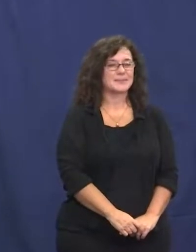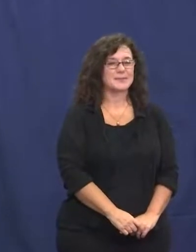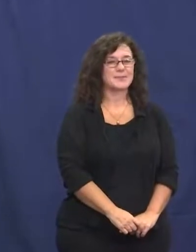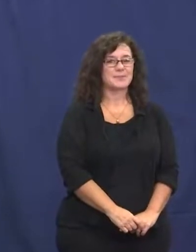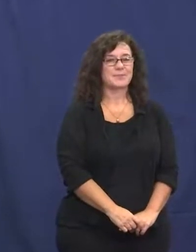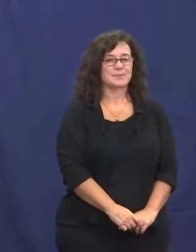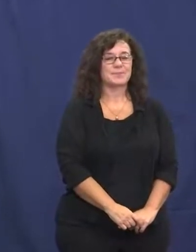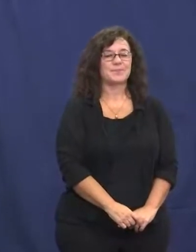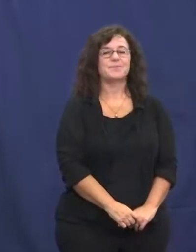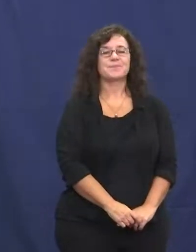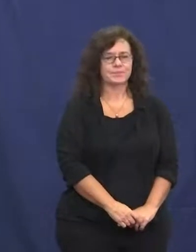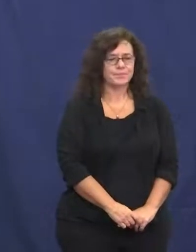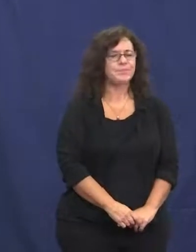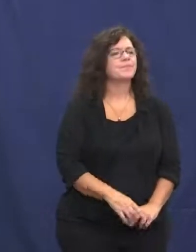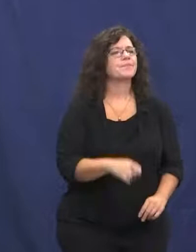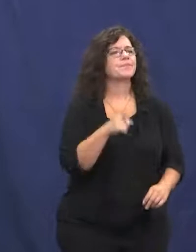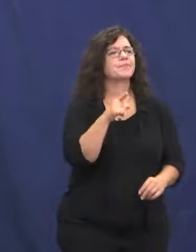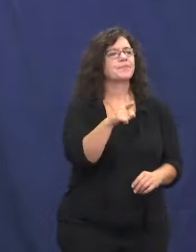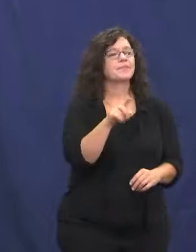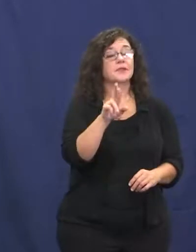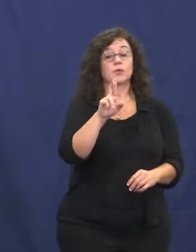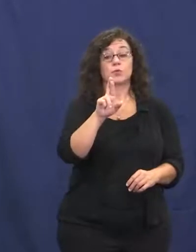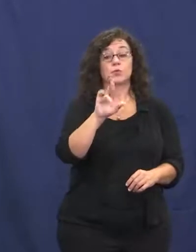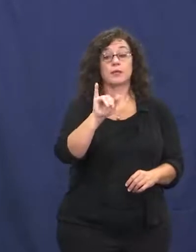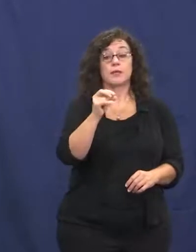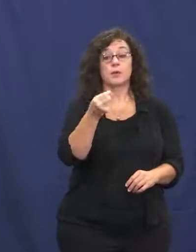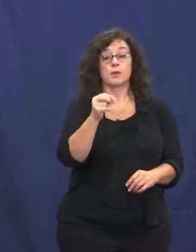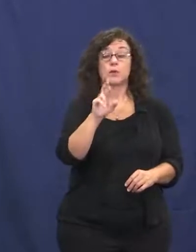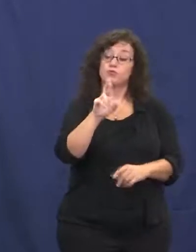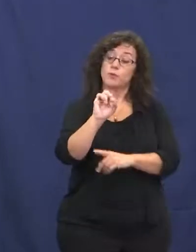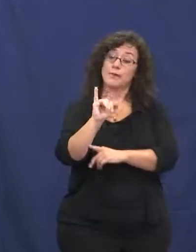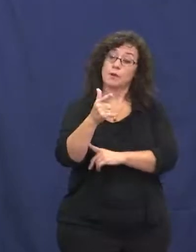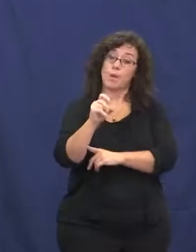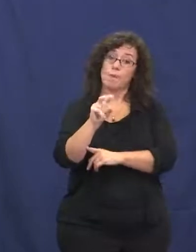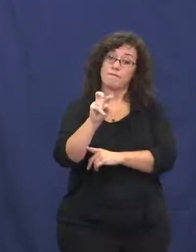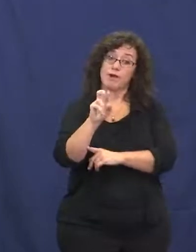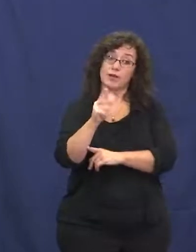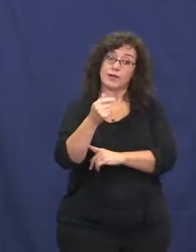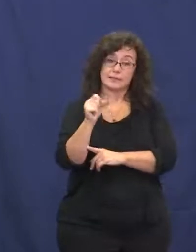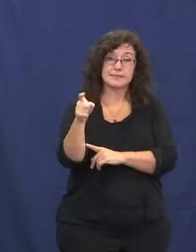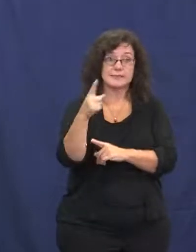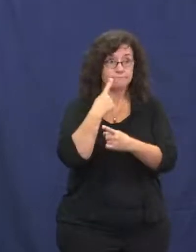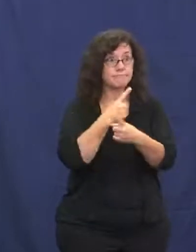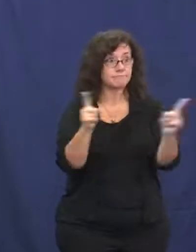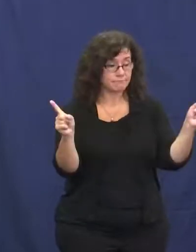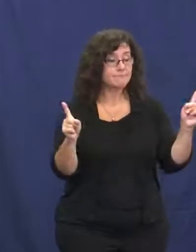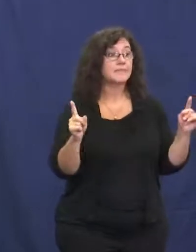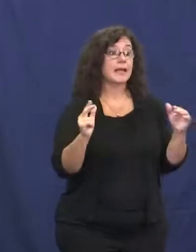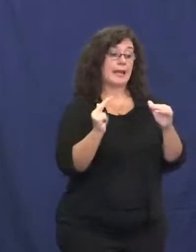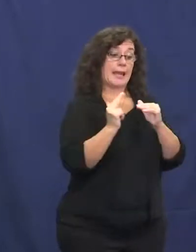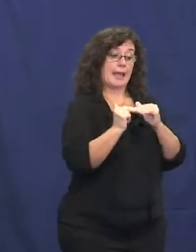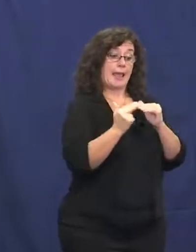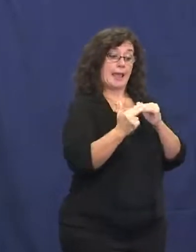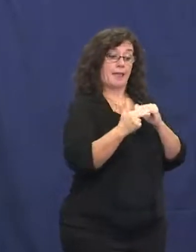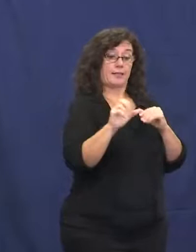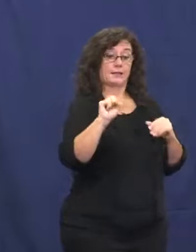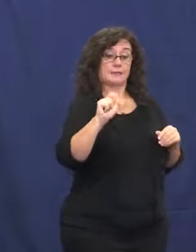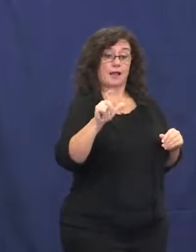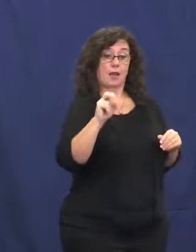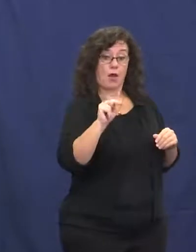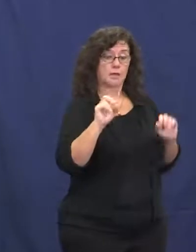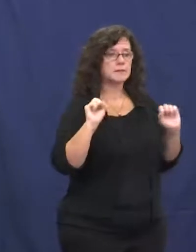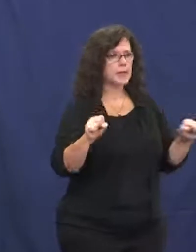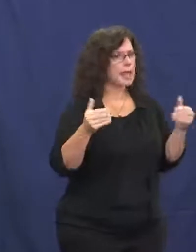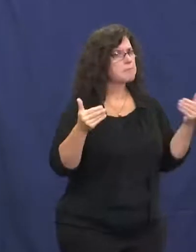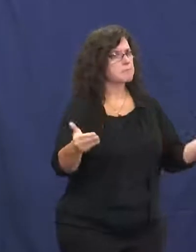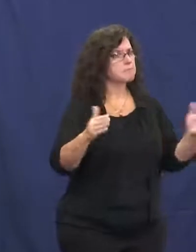So as you heard earlier from Rigo, nail salons are able to open indoors here in our county now. And this is just one of